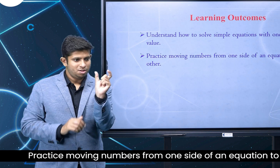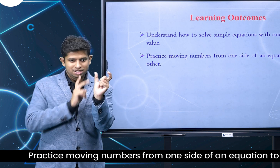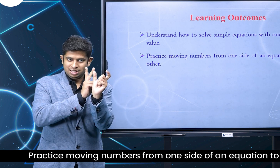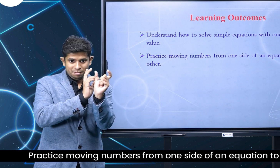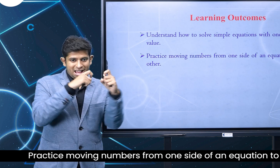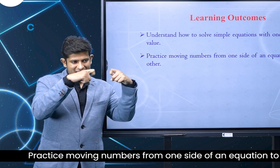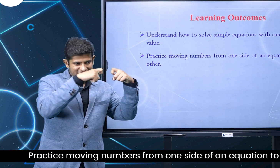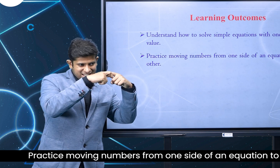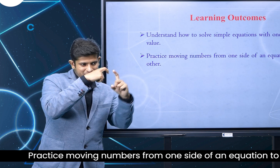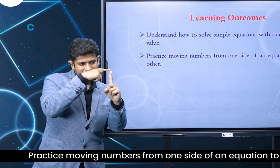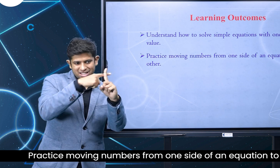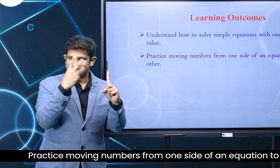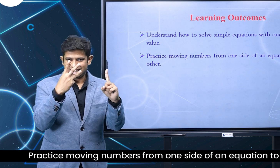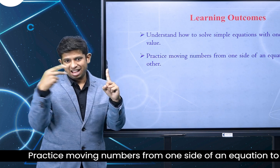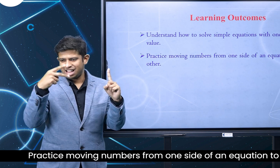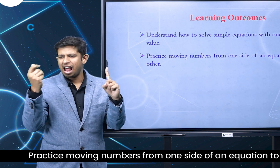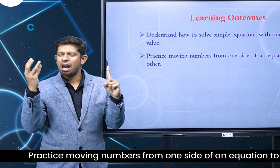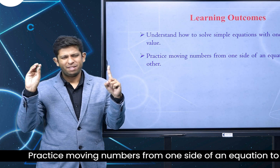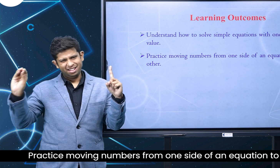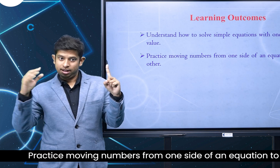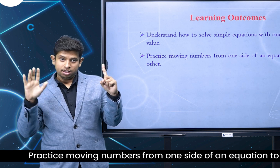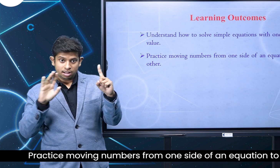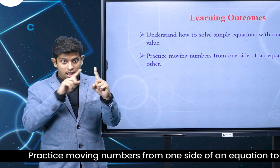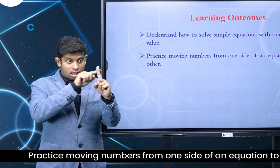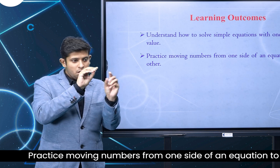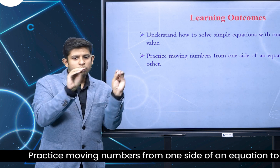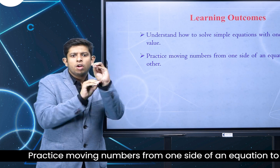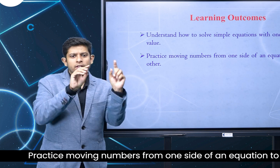Practice moving numbers from one side of an equation to the other.